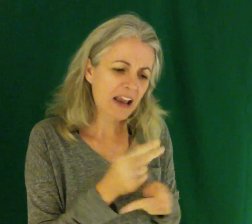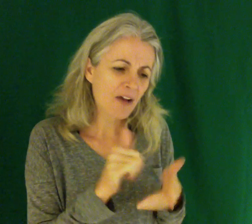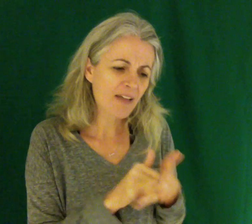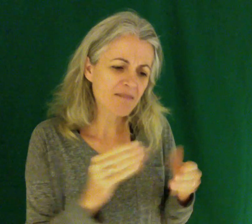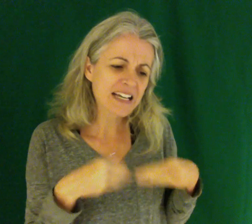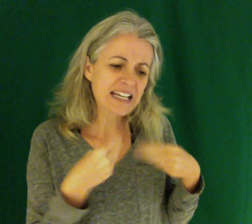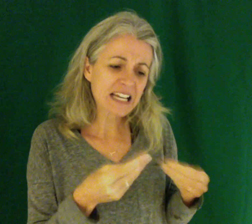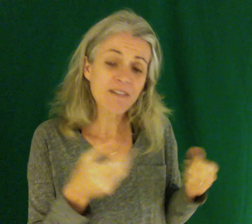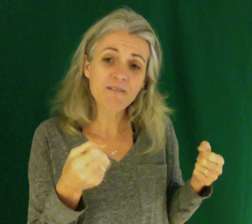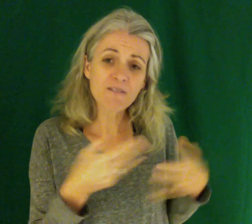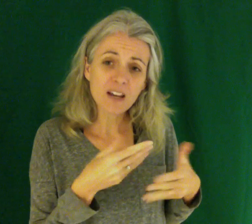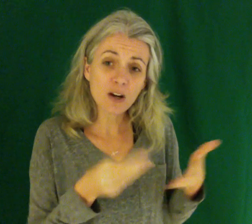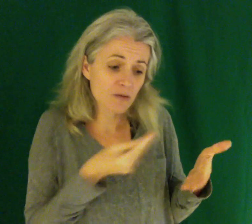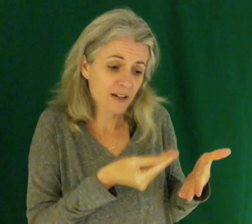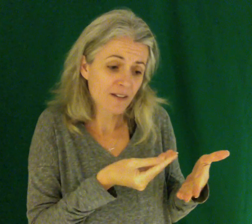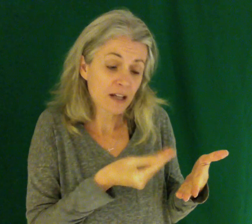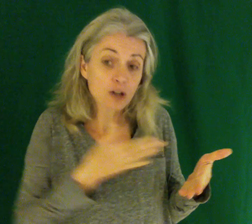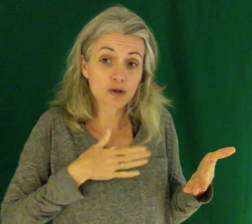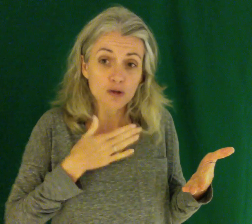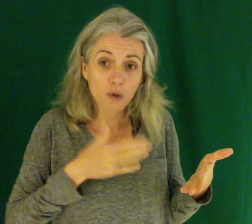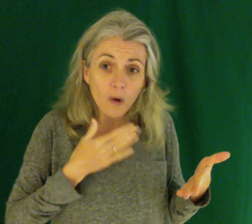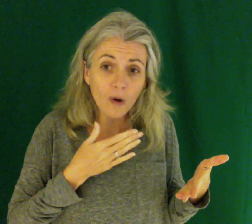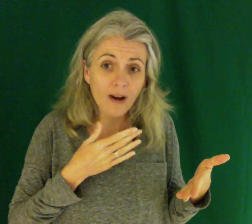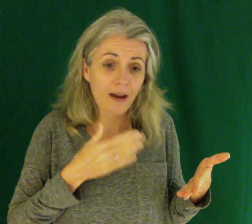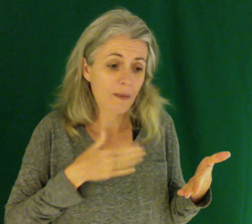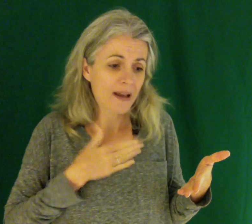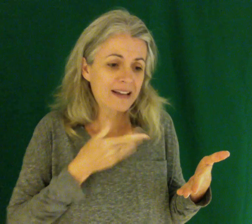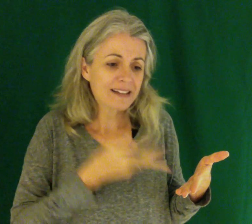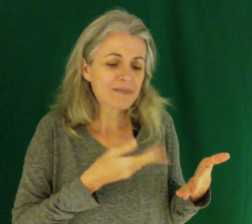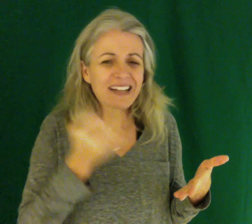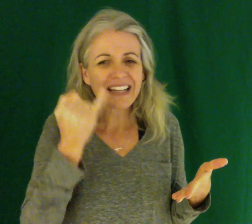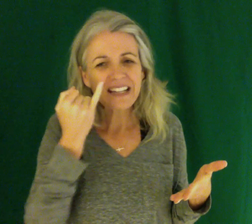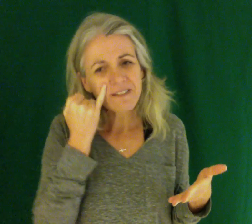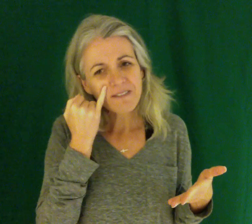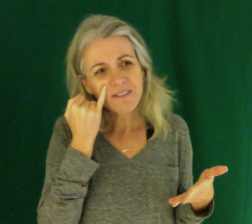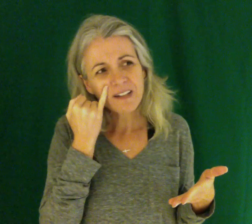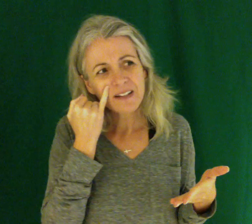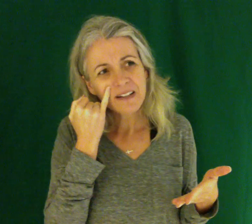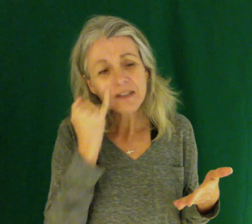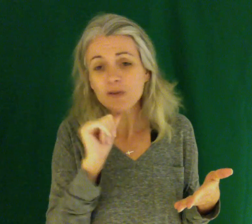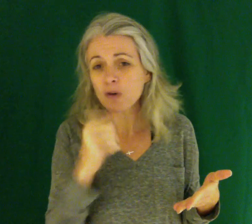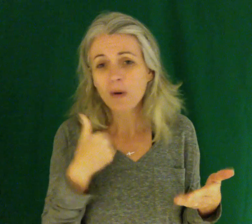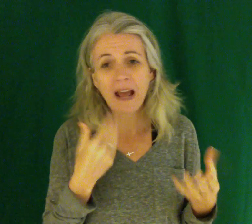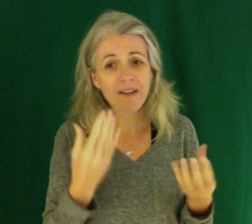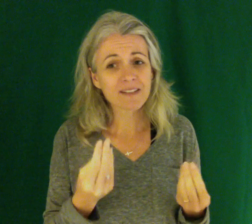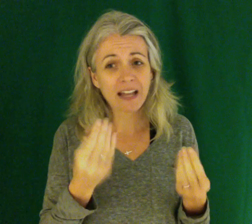and happiness. No tenderness for ourselves translates as no kindness,